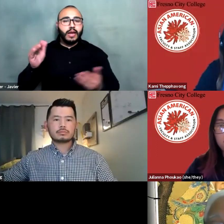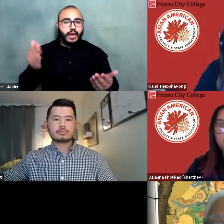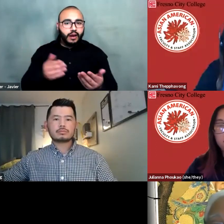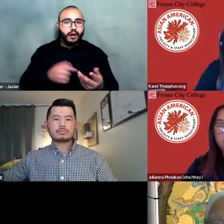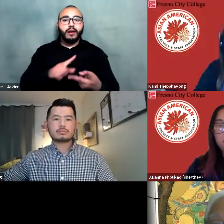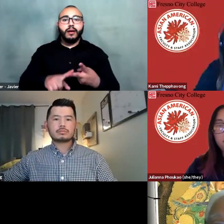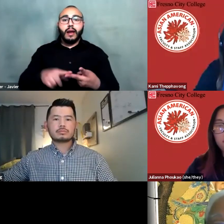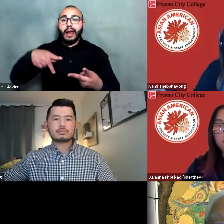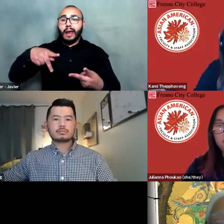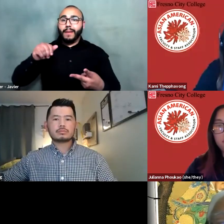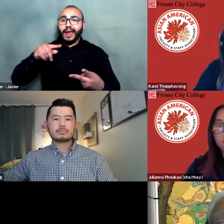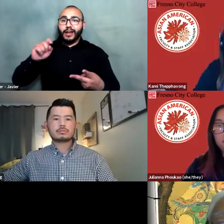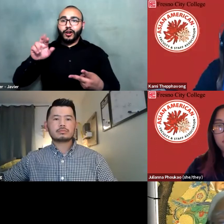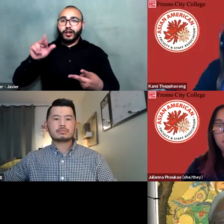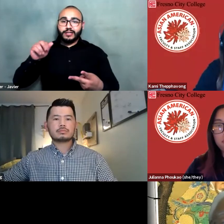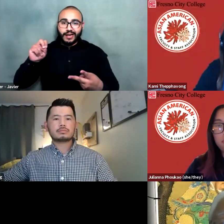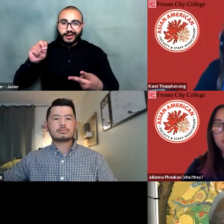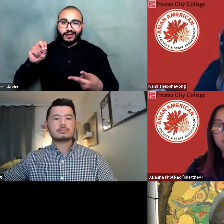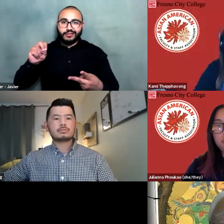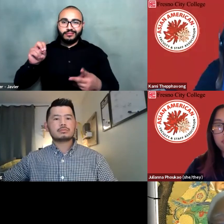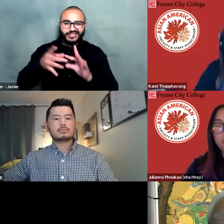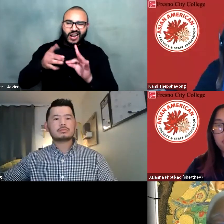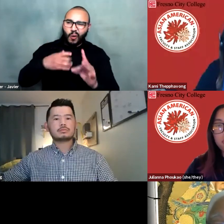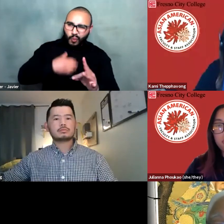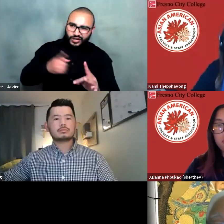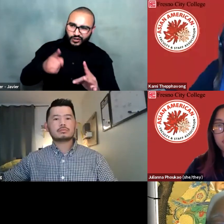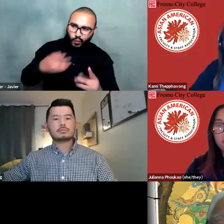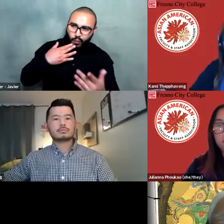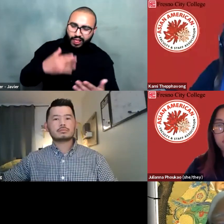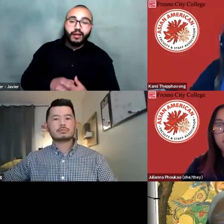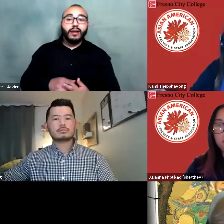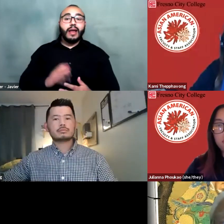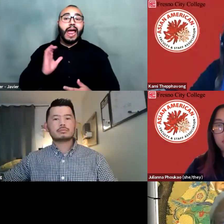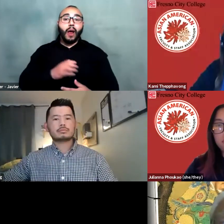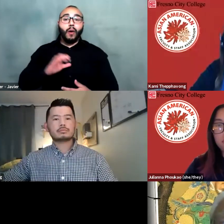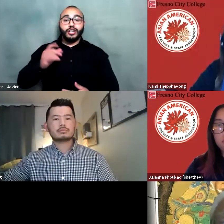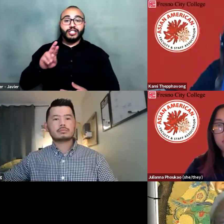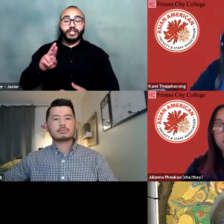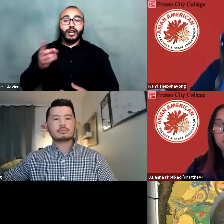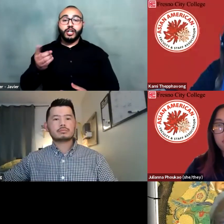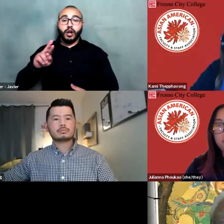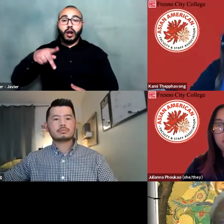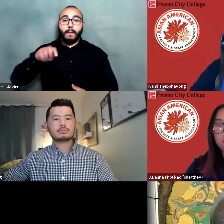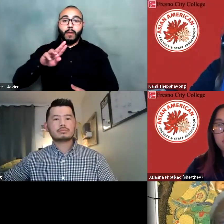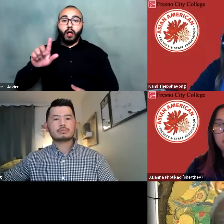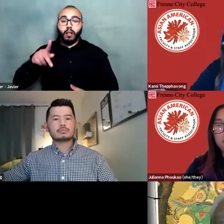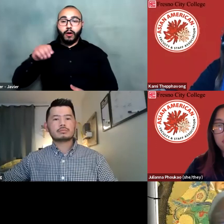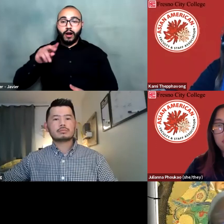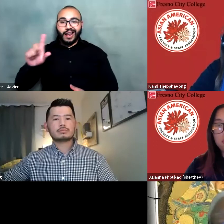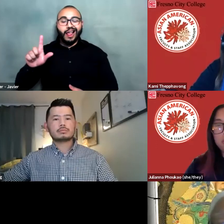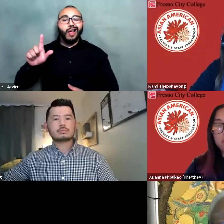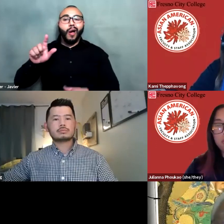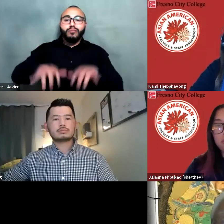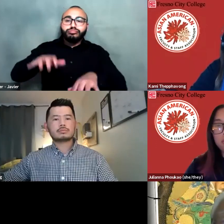know Teresa Patterson wished you all well. Our Chancellor, Dr. Paul Parnell, wrote in to